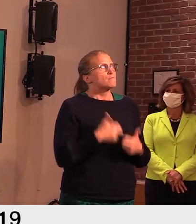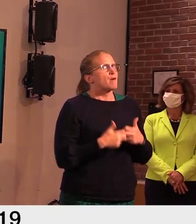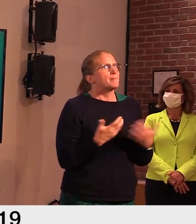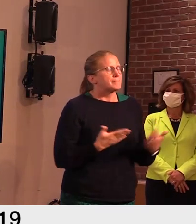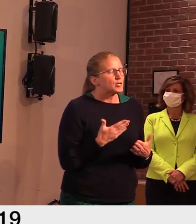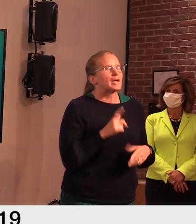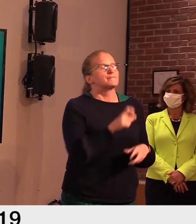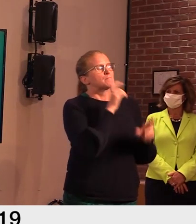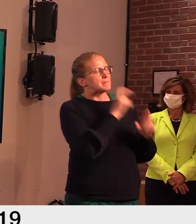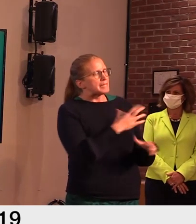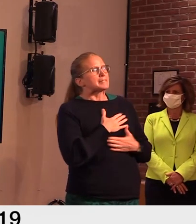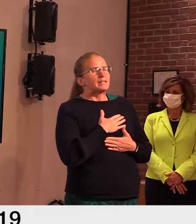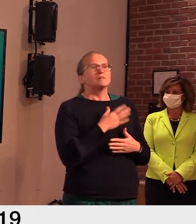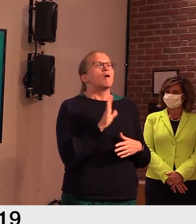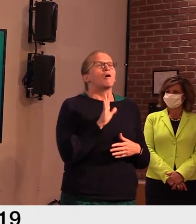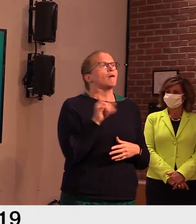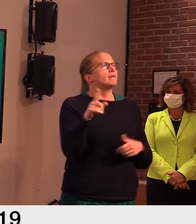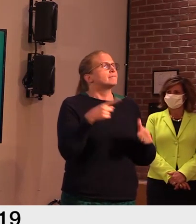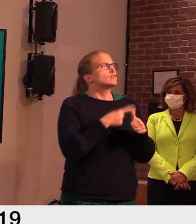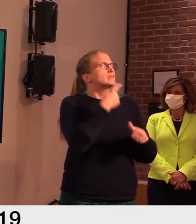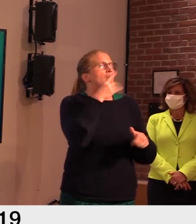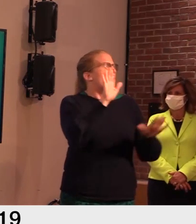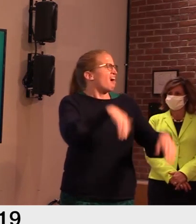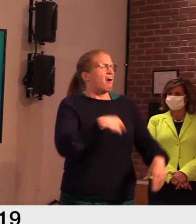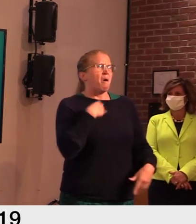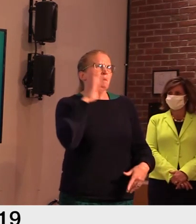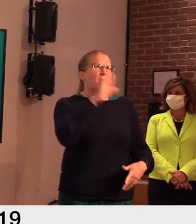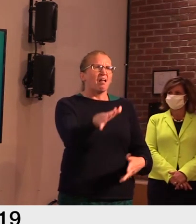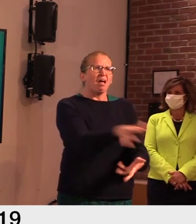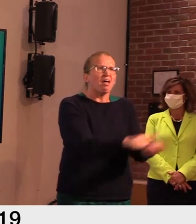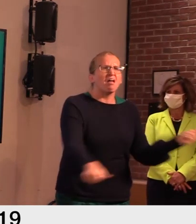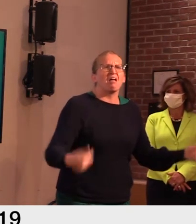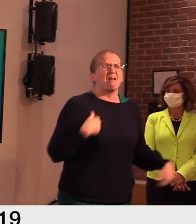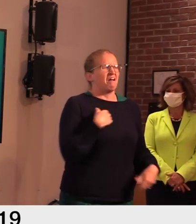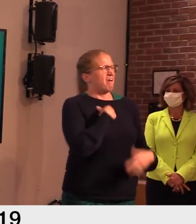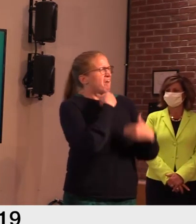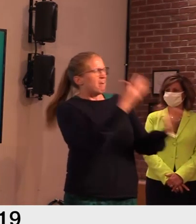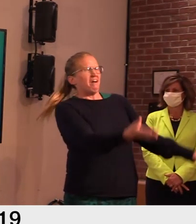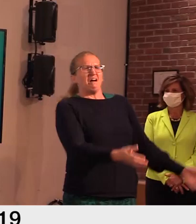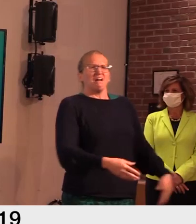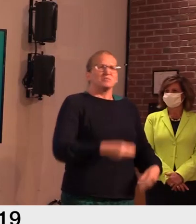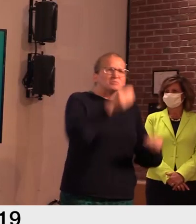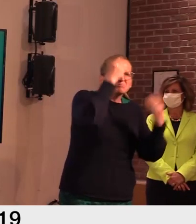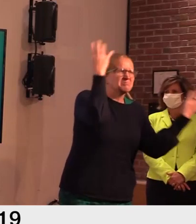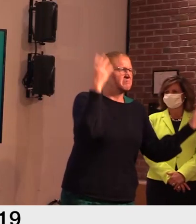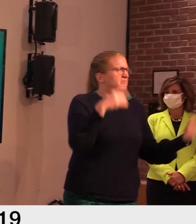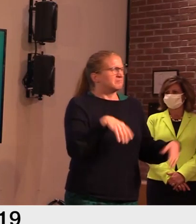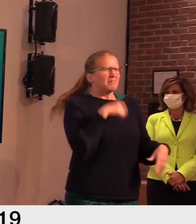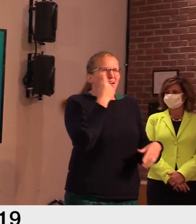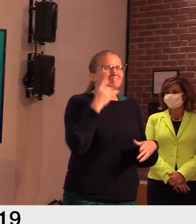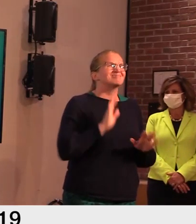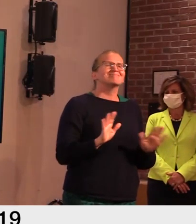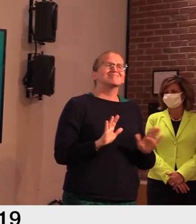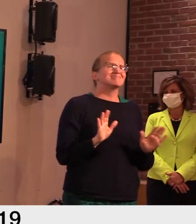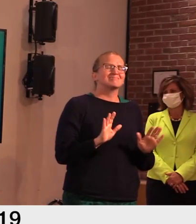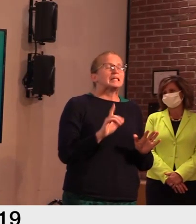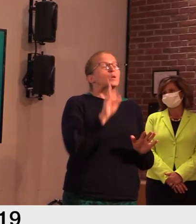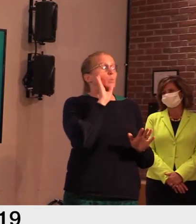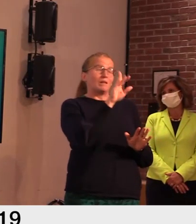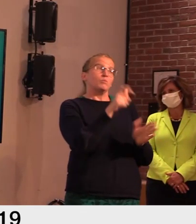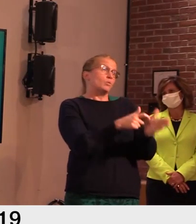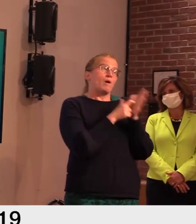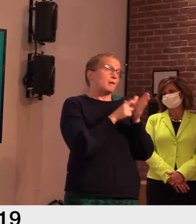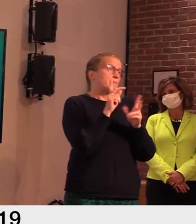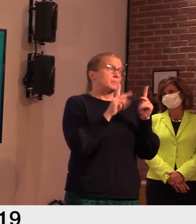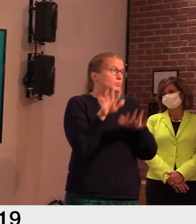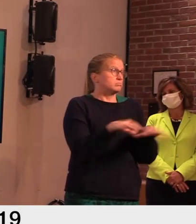about what we're going to do to prevent it, rather than just accepting that we have an issue and we have to